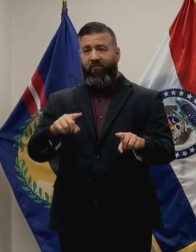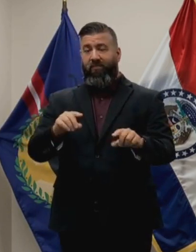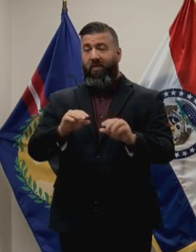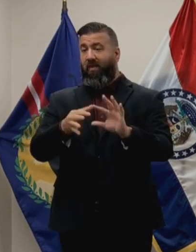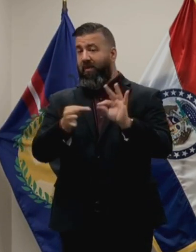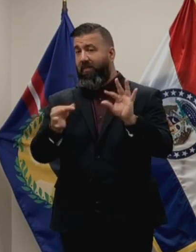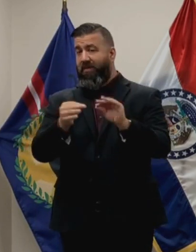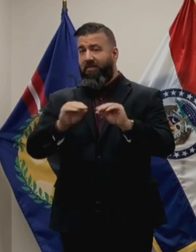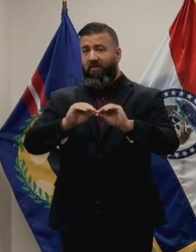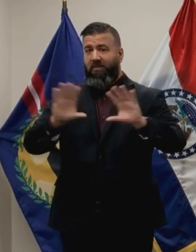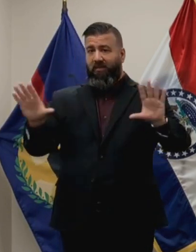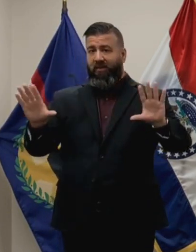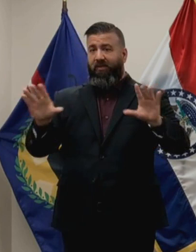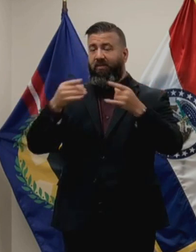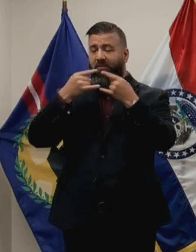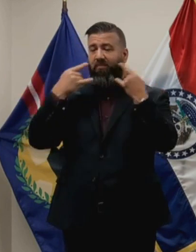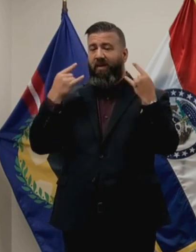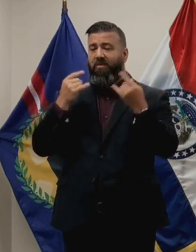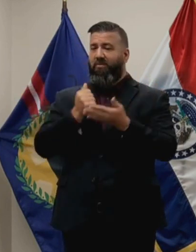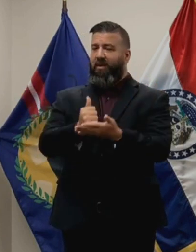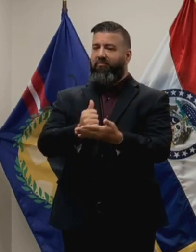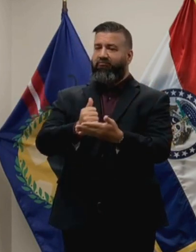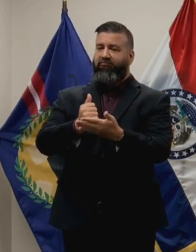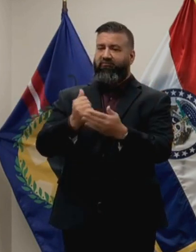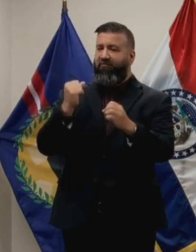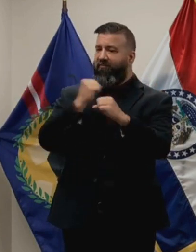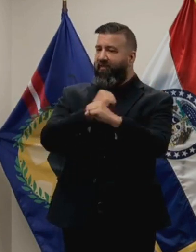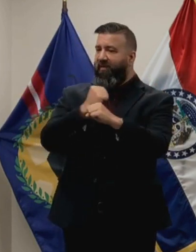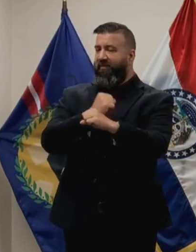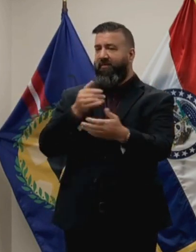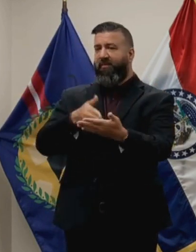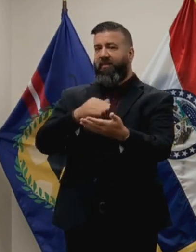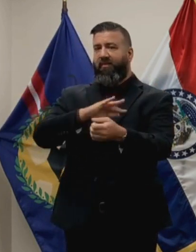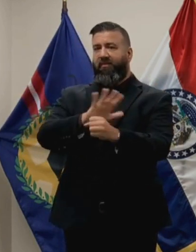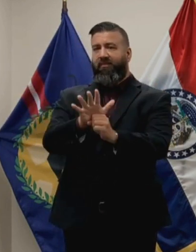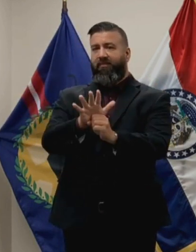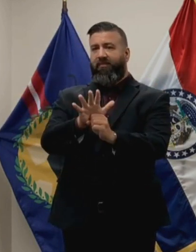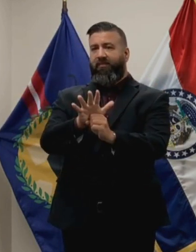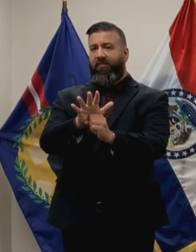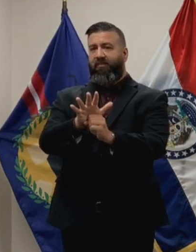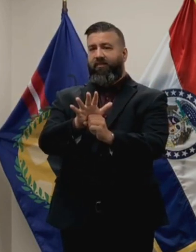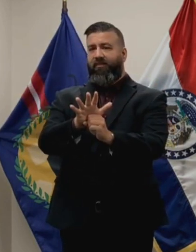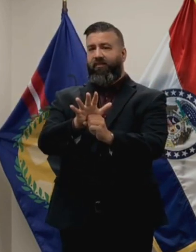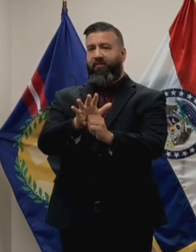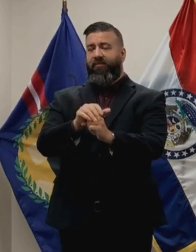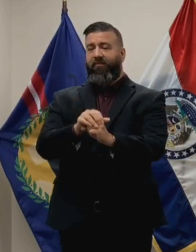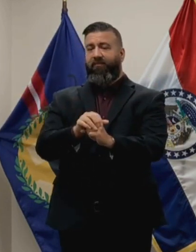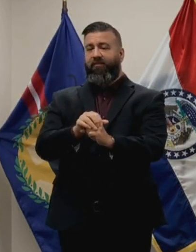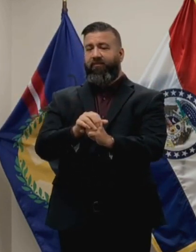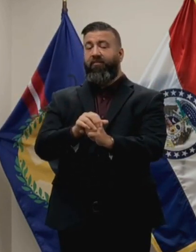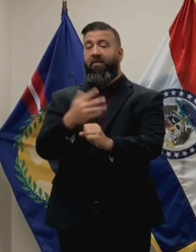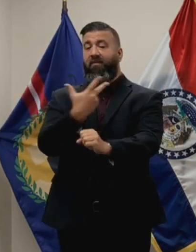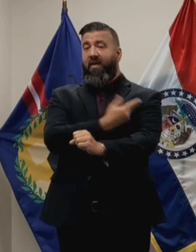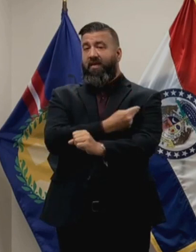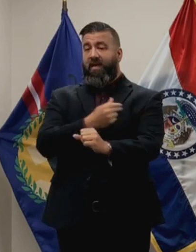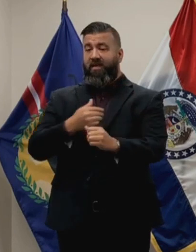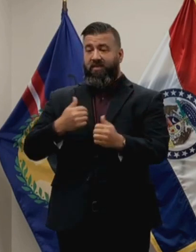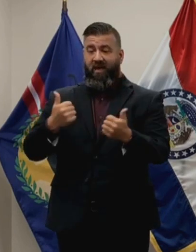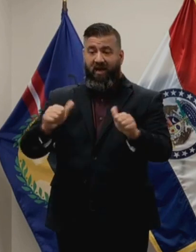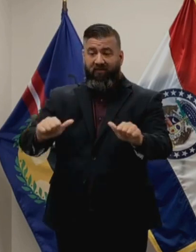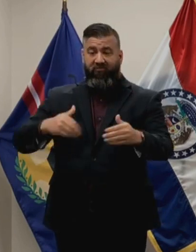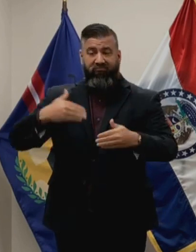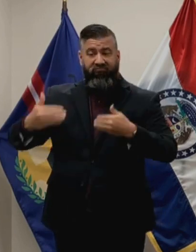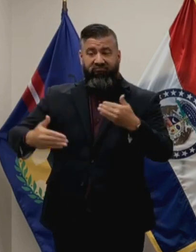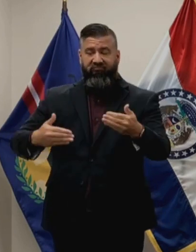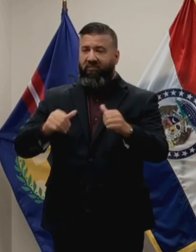mask to fight the virus, and get vaccinated when you are eligible. Vaccination efforts continue to be robust.